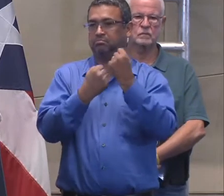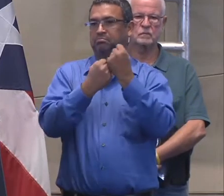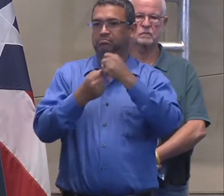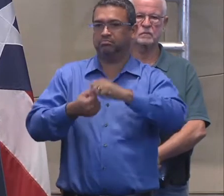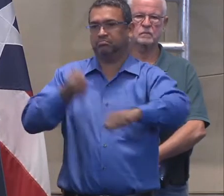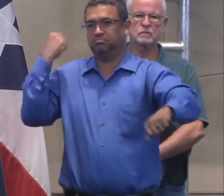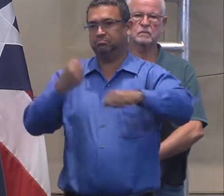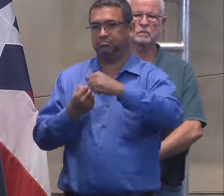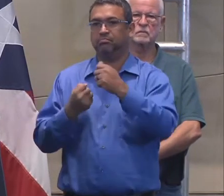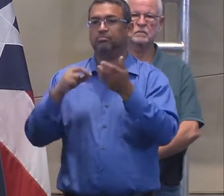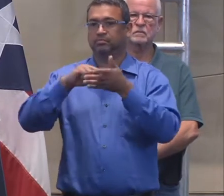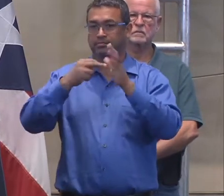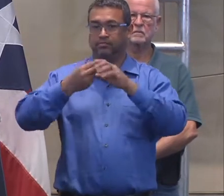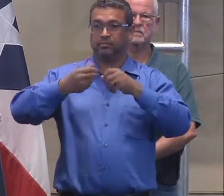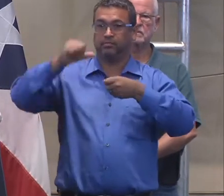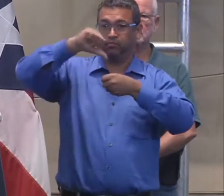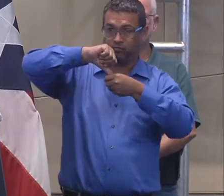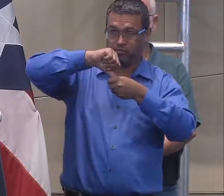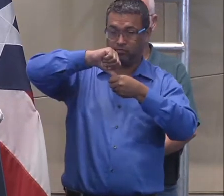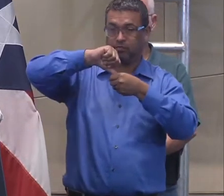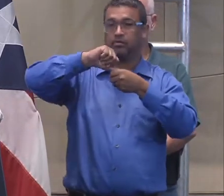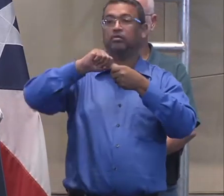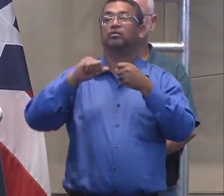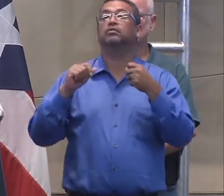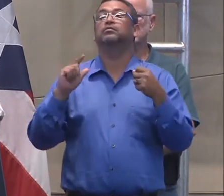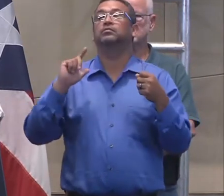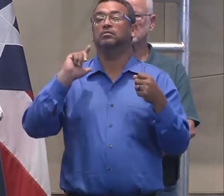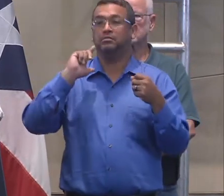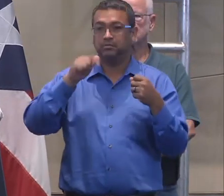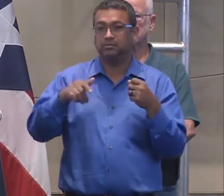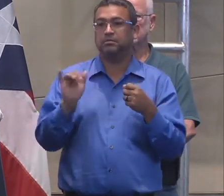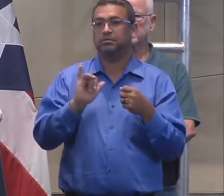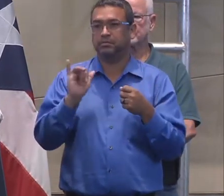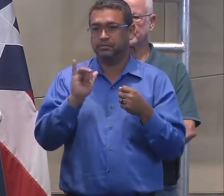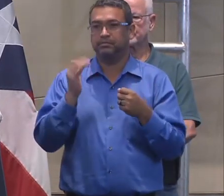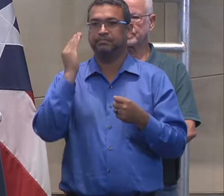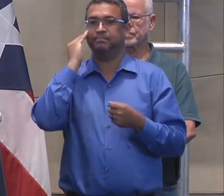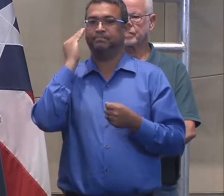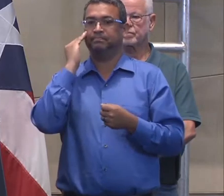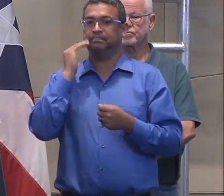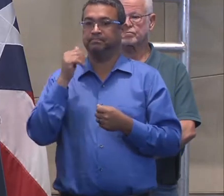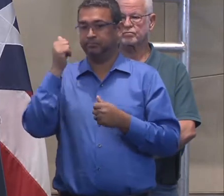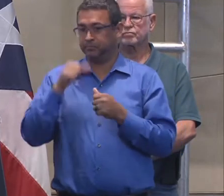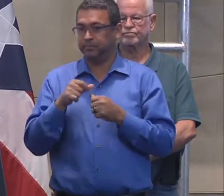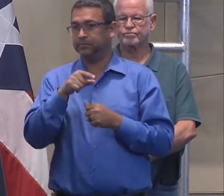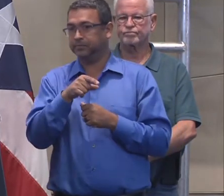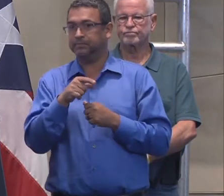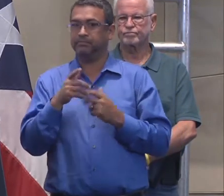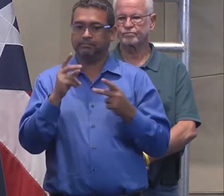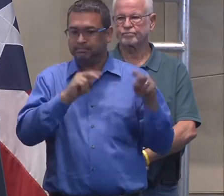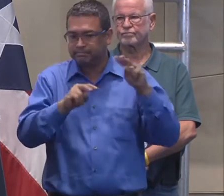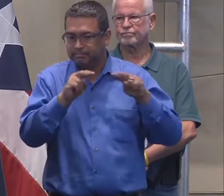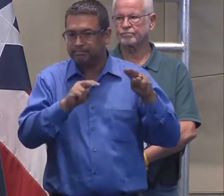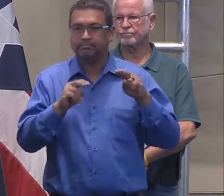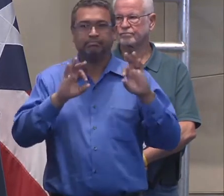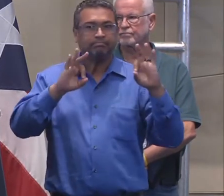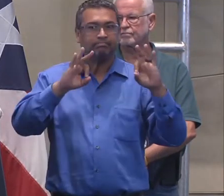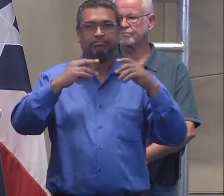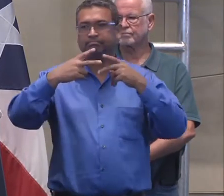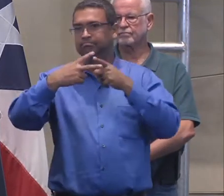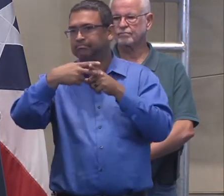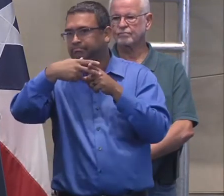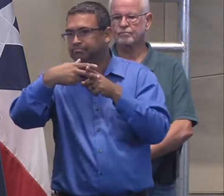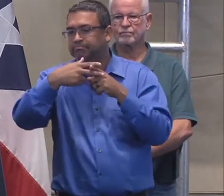only get their fuel, but there's also oversight and understanding as to how well they're working, and the capabilities